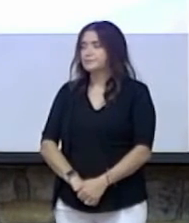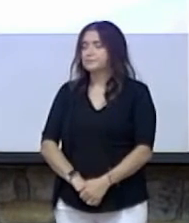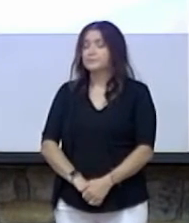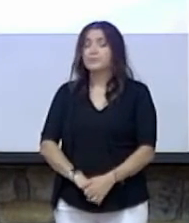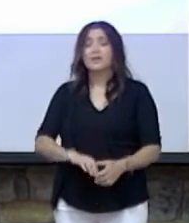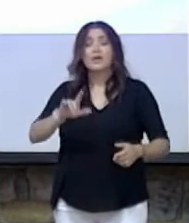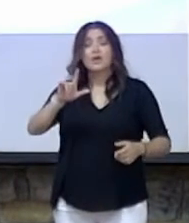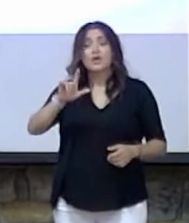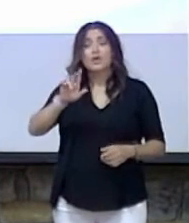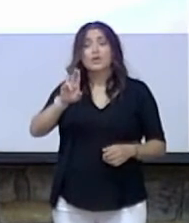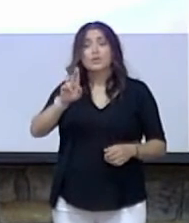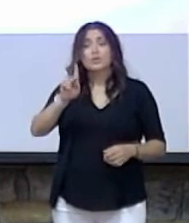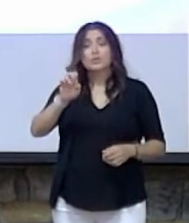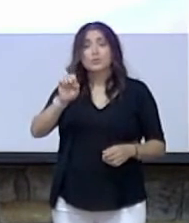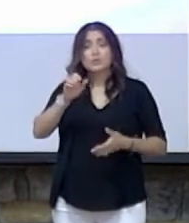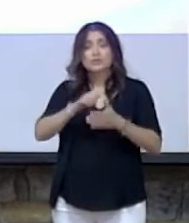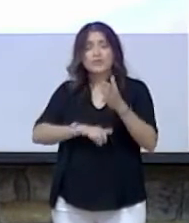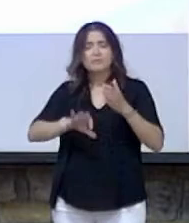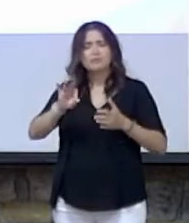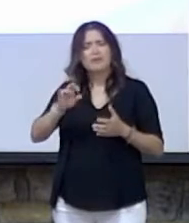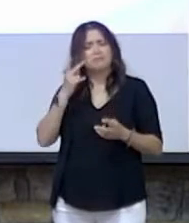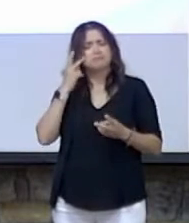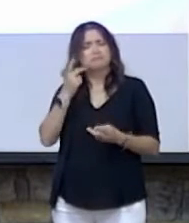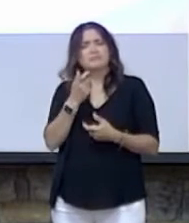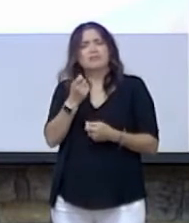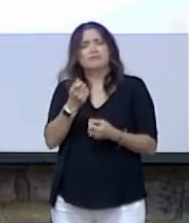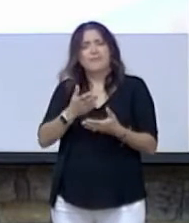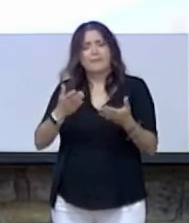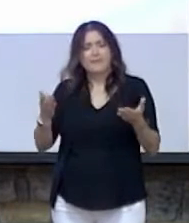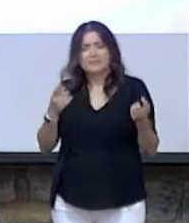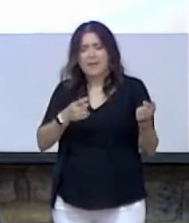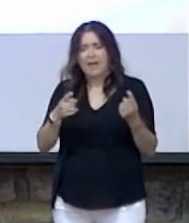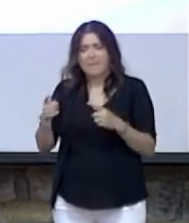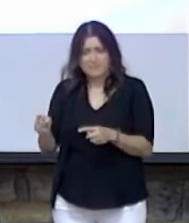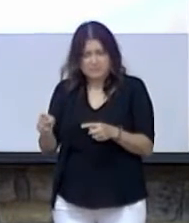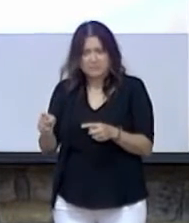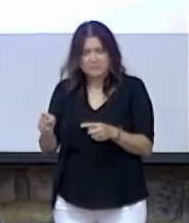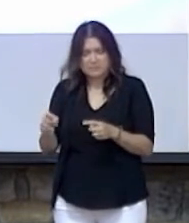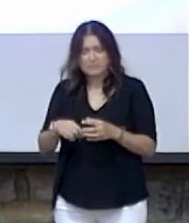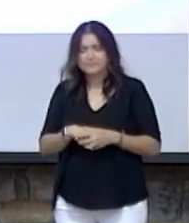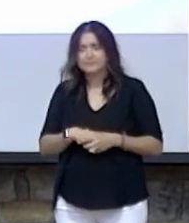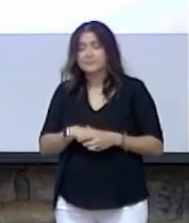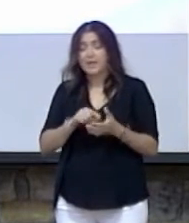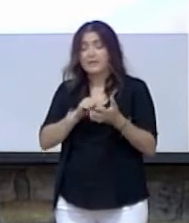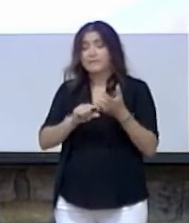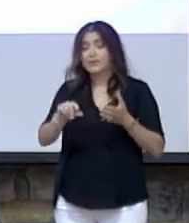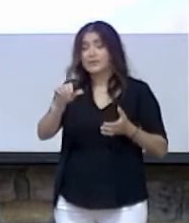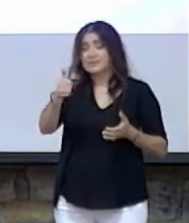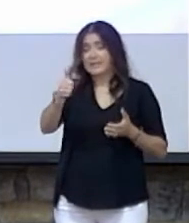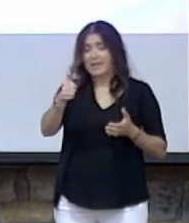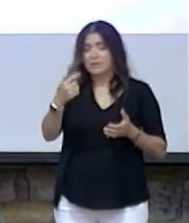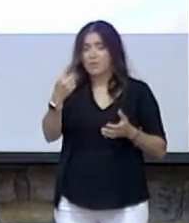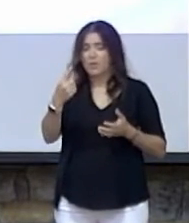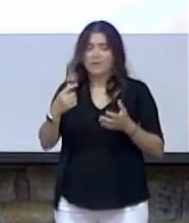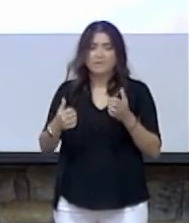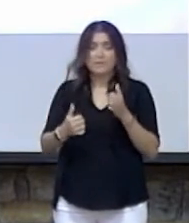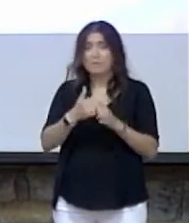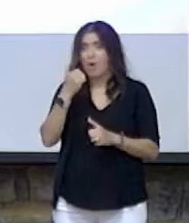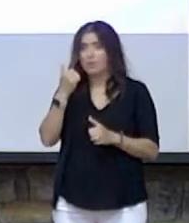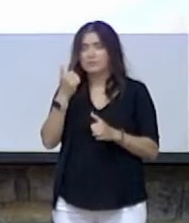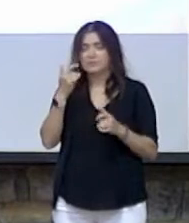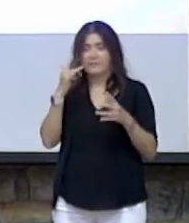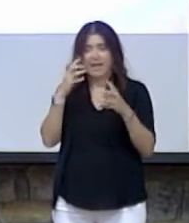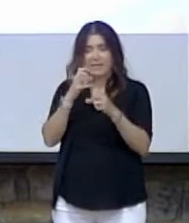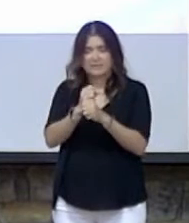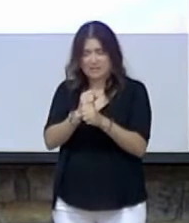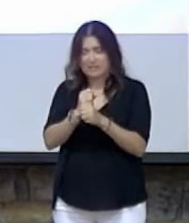9. Luke chapter 9, we find some interesting things that happens within this chapter. And in verse 10, one of the most fascinating is Jesus feeding